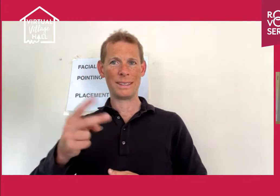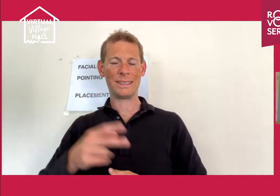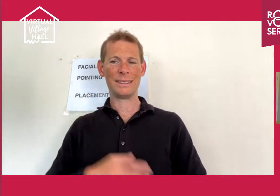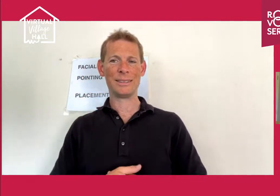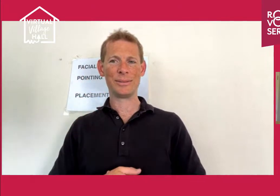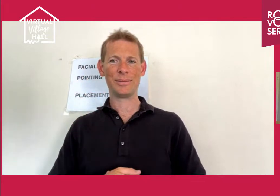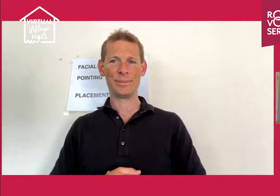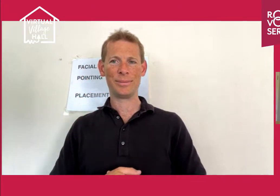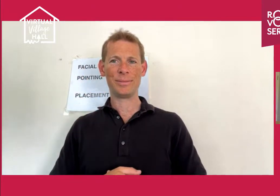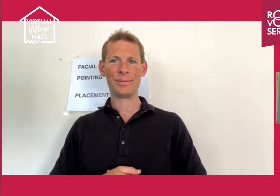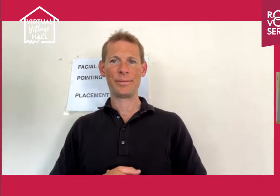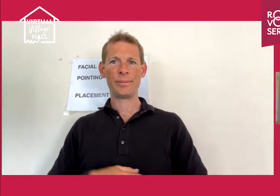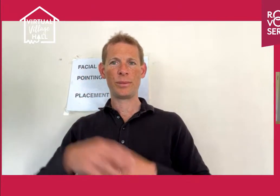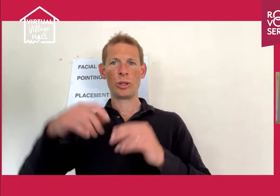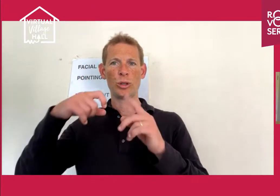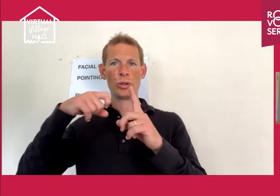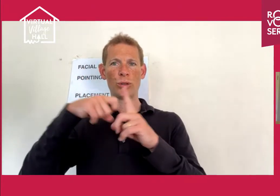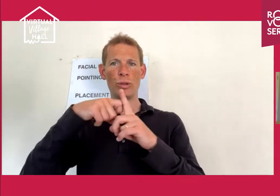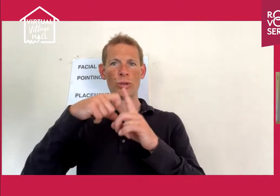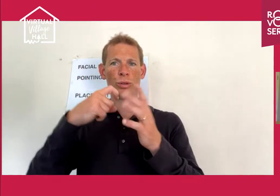And one more time for number 10.